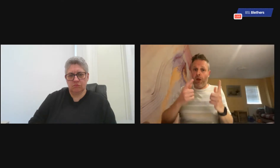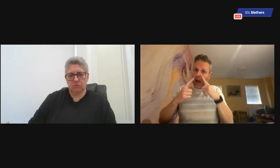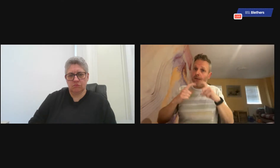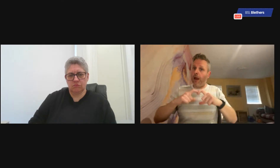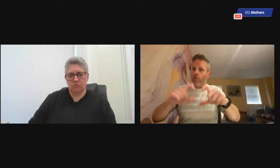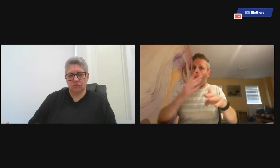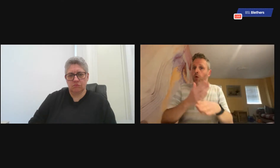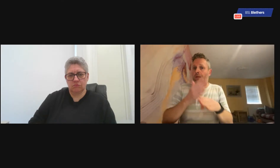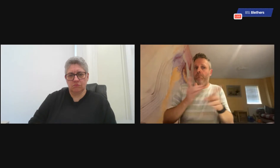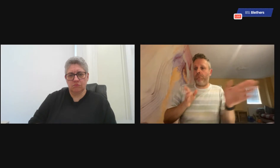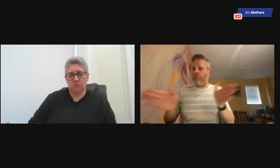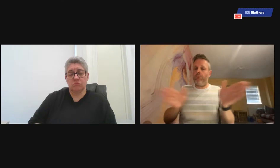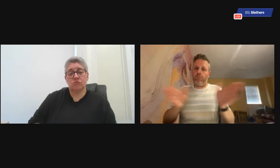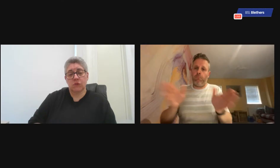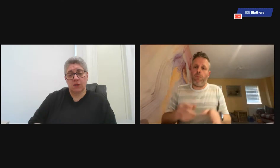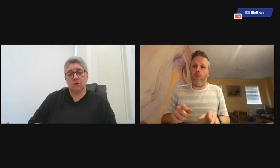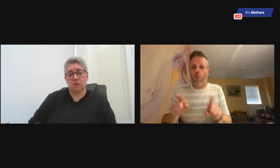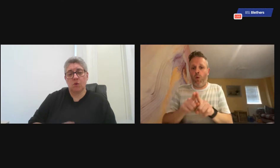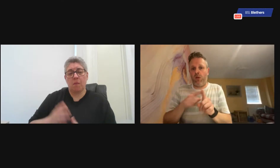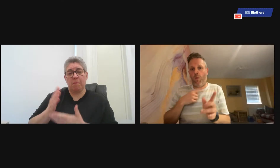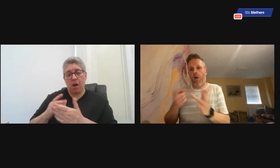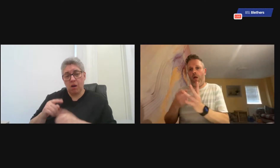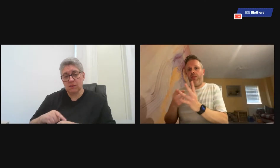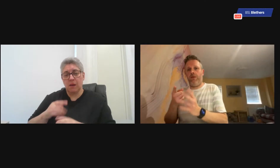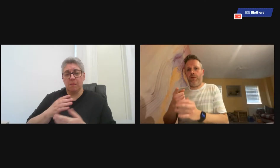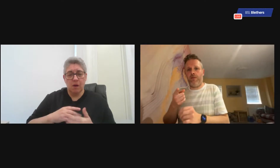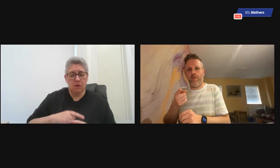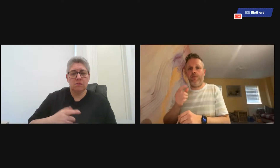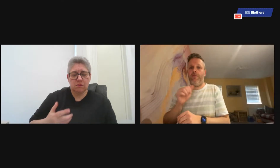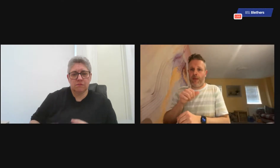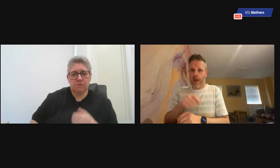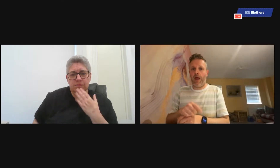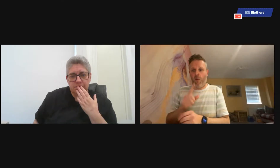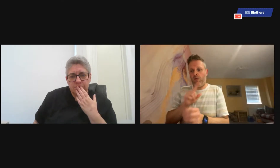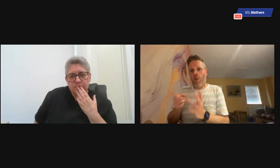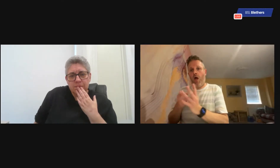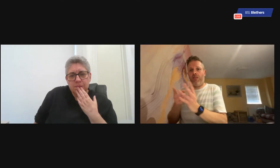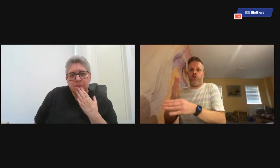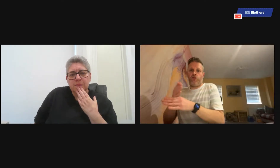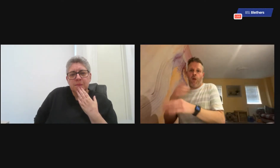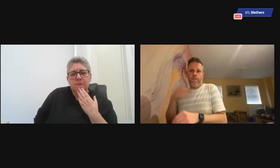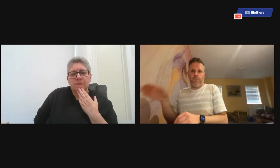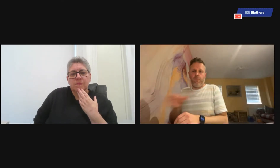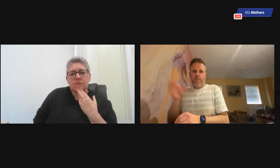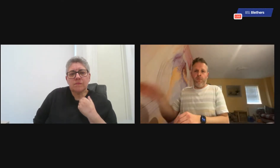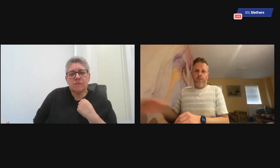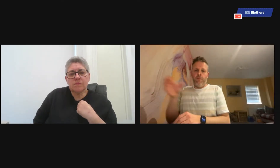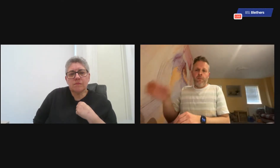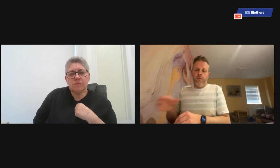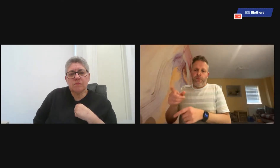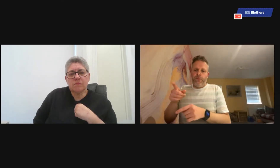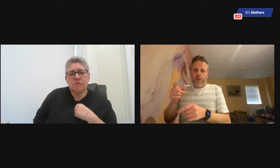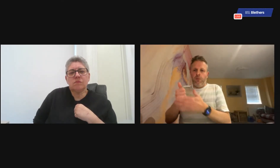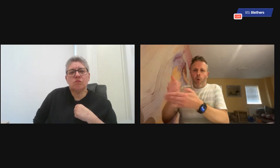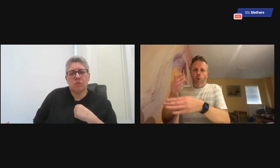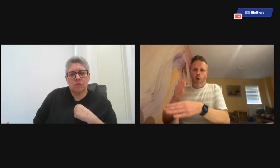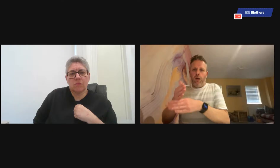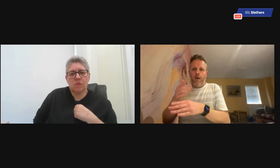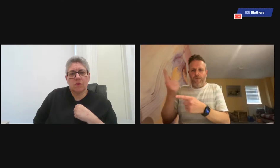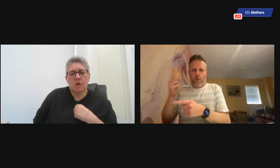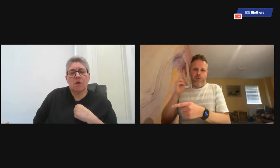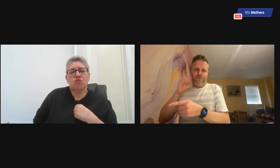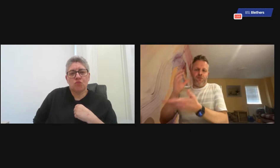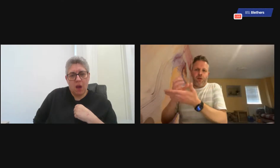care. And it means you can carry on working for sure, and that's what I've done through those 7 years. I've